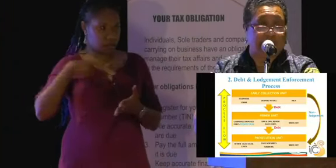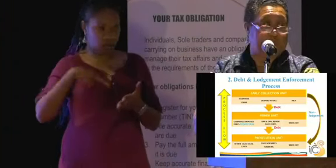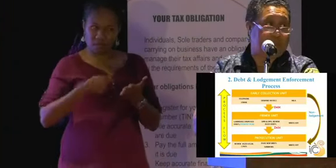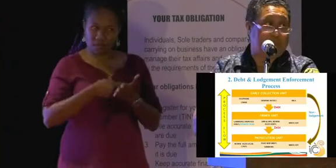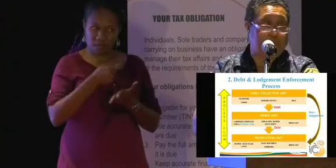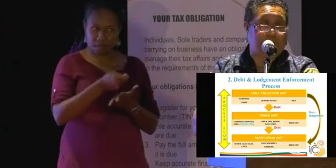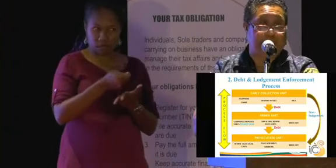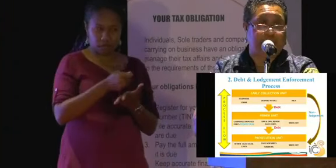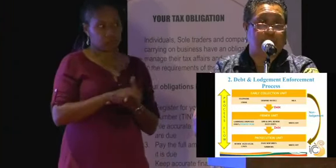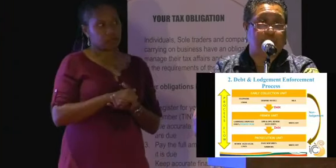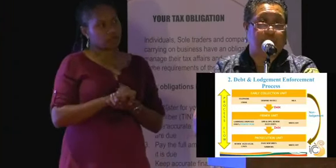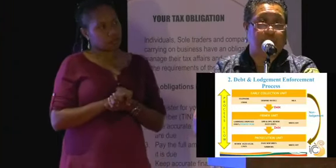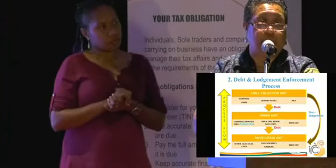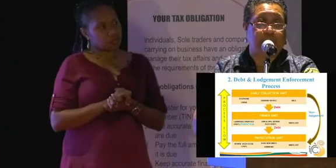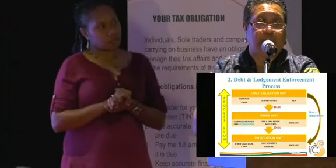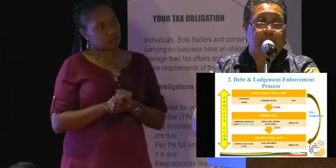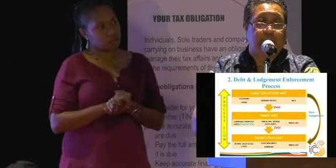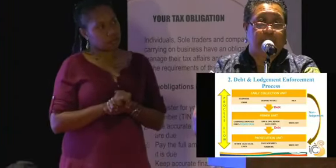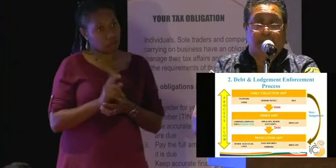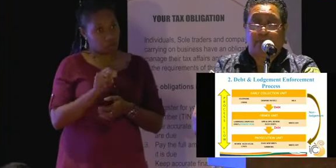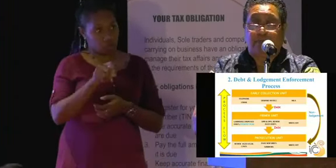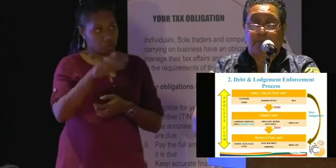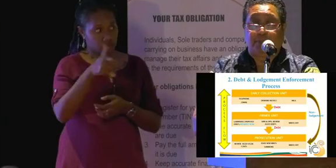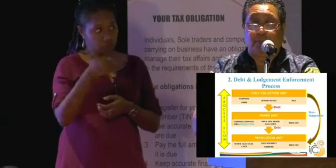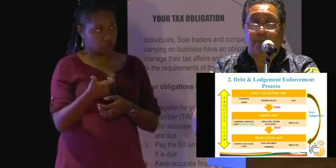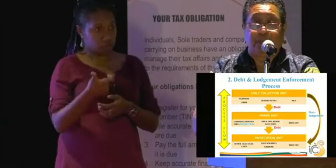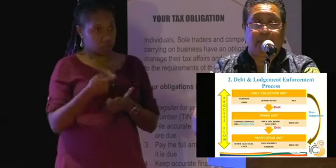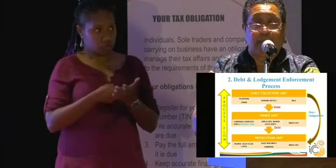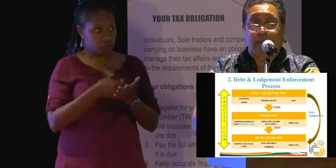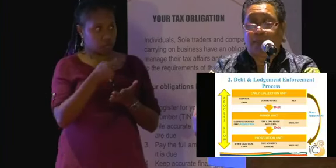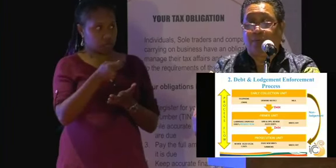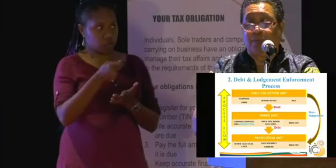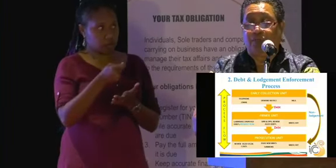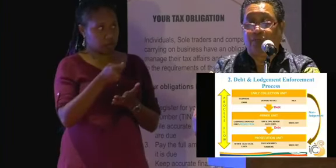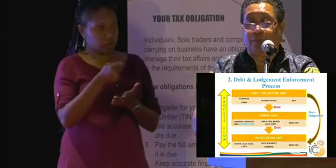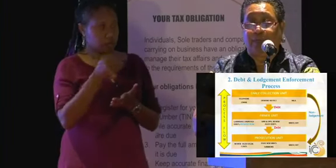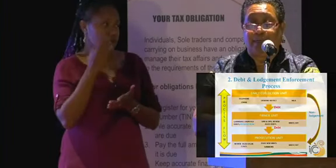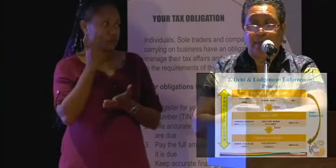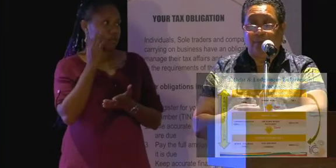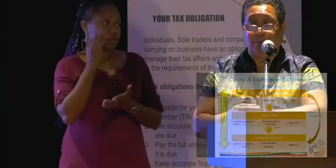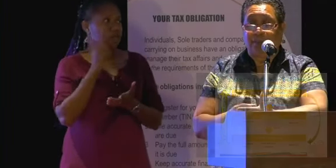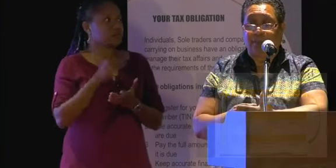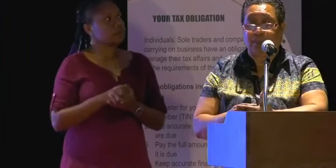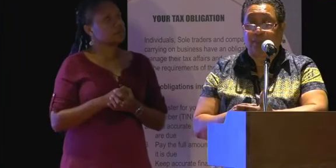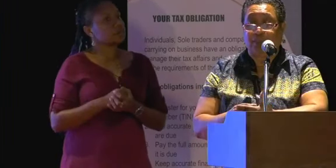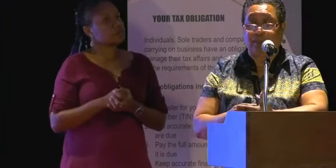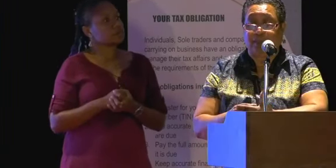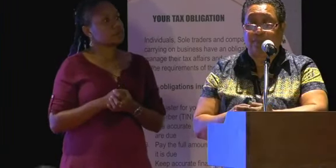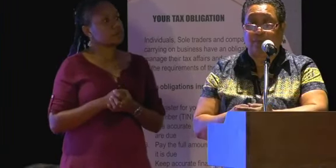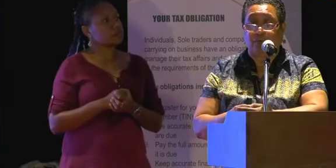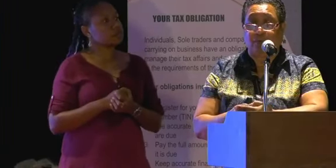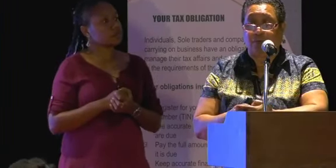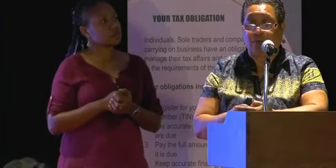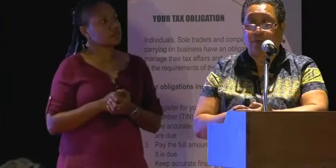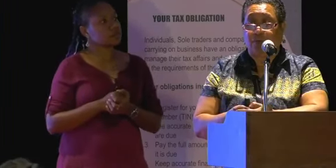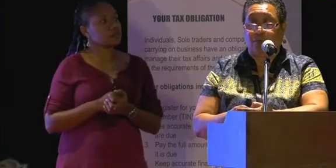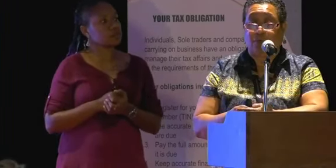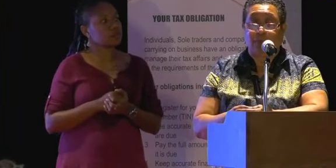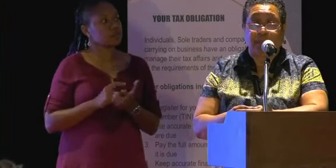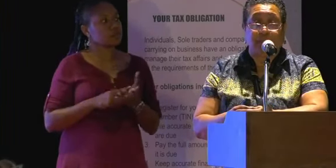letter, if the taxpayer fails to respond, then we issue a NILA, which stands